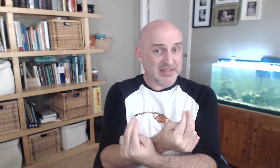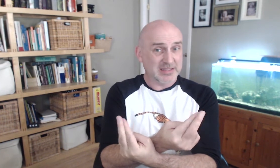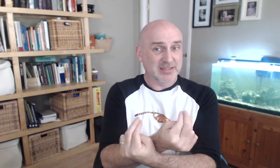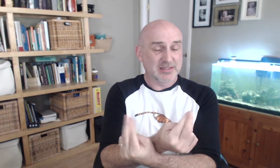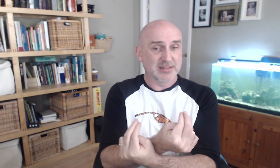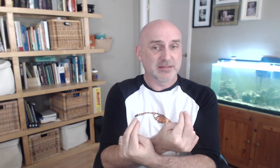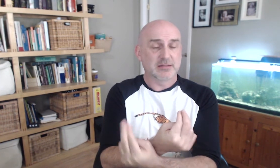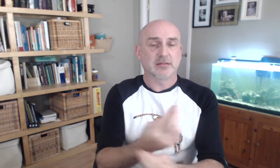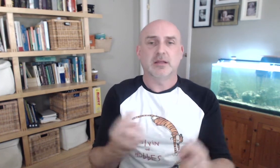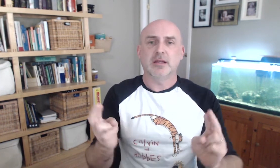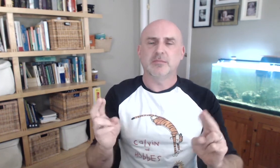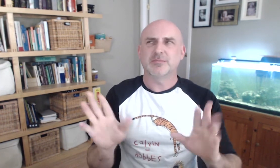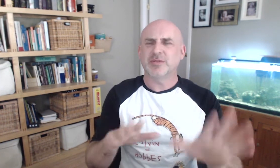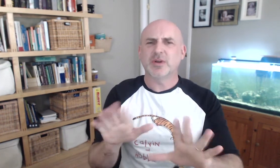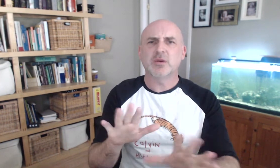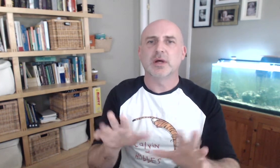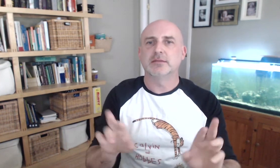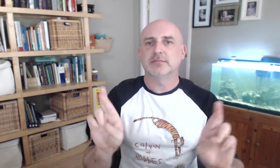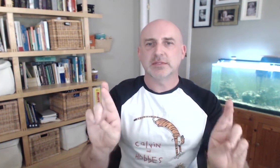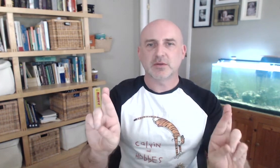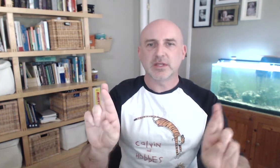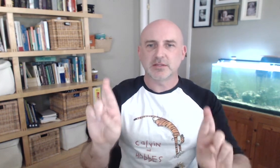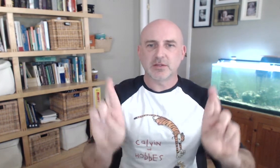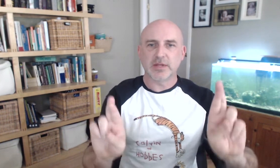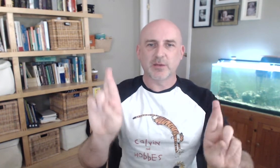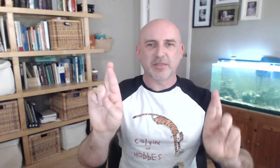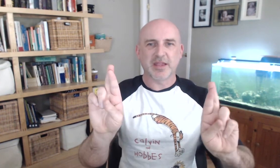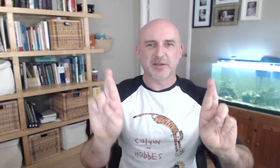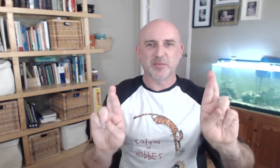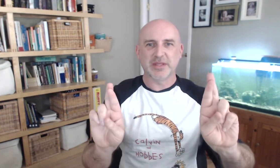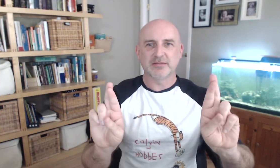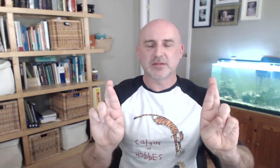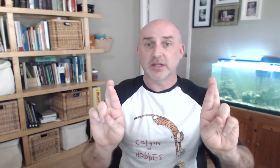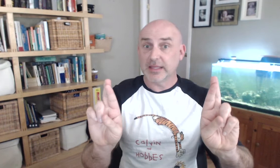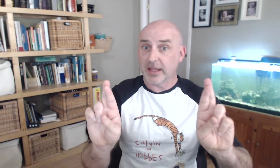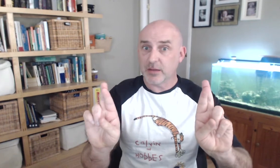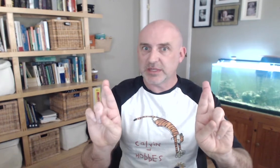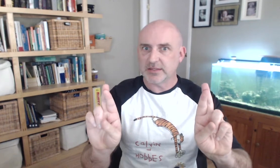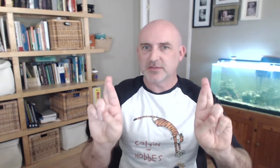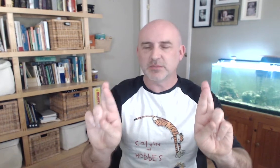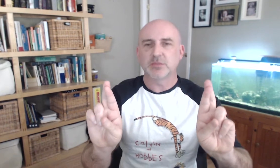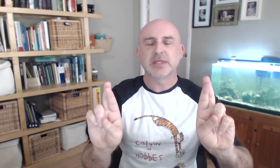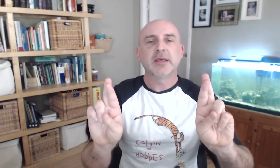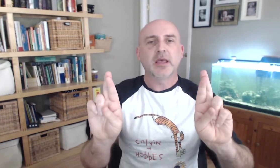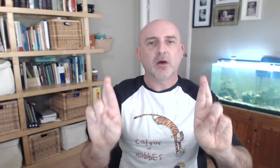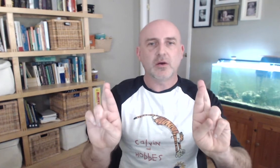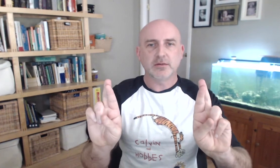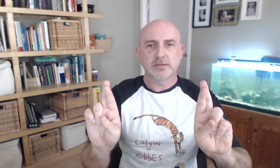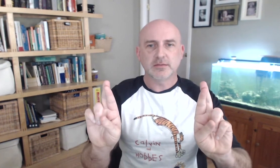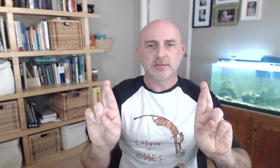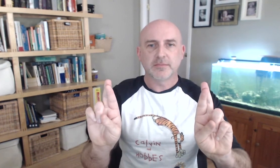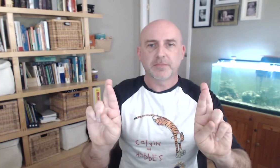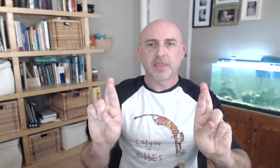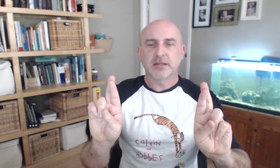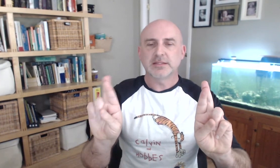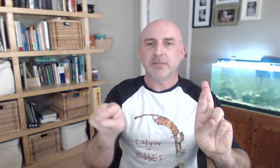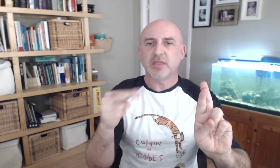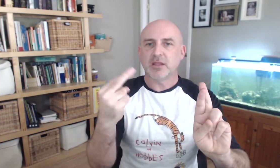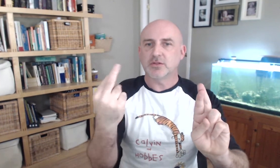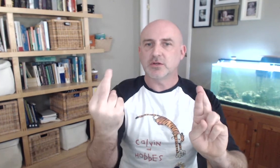But before I go on, let's go ahead and slow down with that a little bit. Sorry, I get ahead of myself sometimes. R's, same thing. You're turning